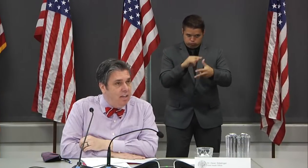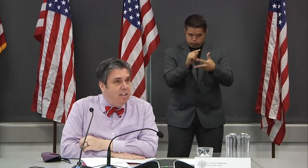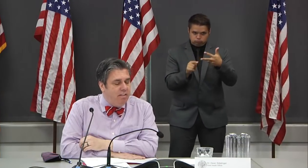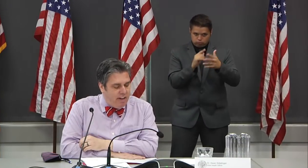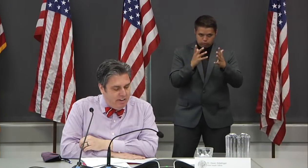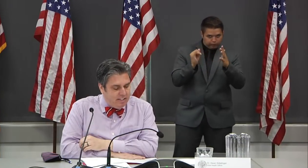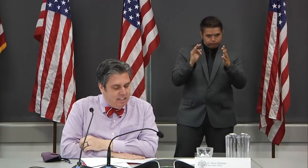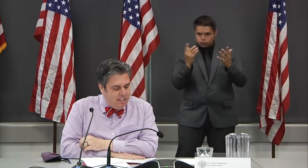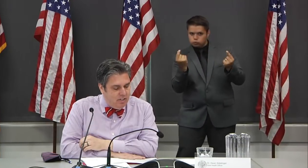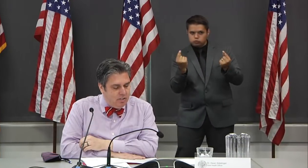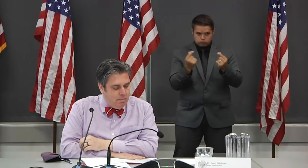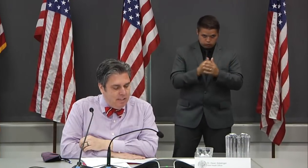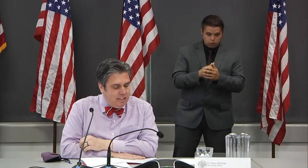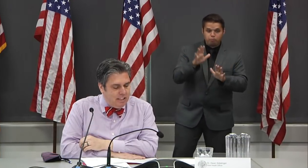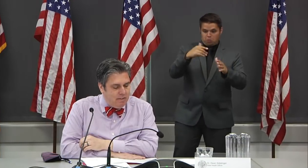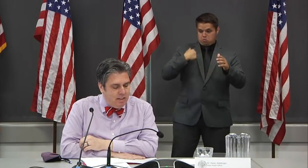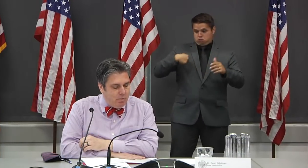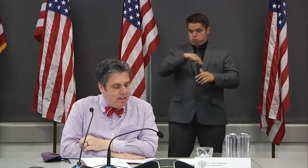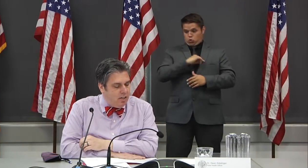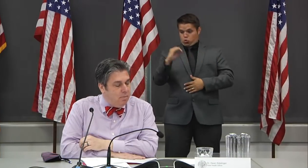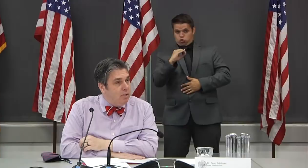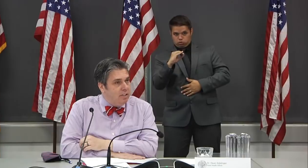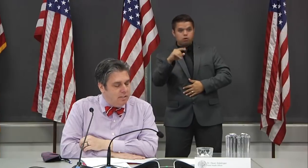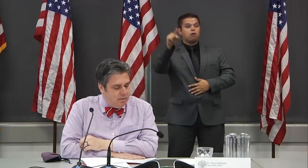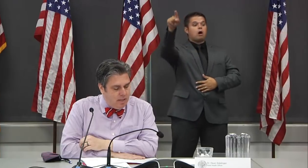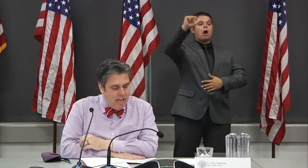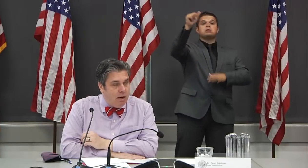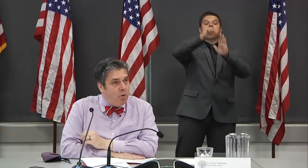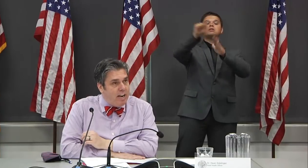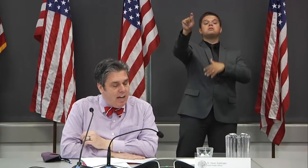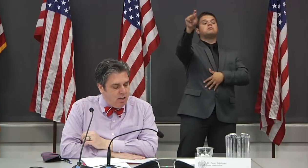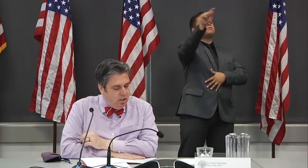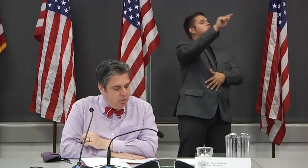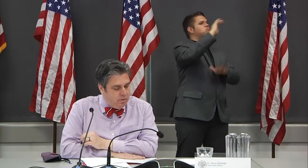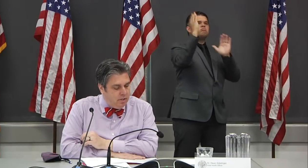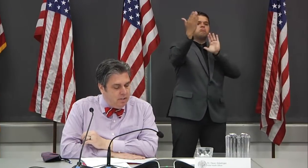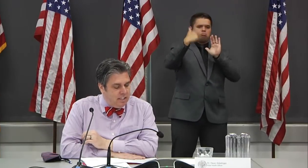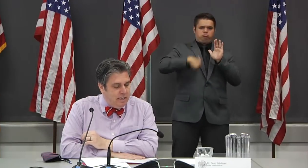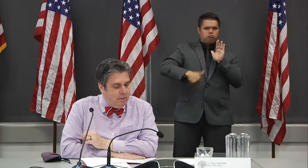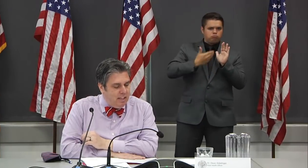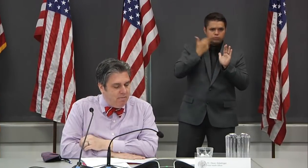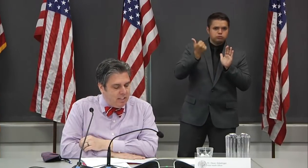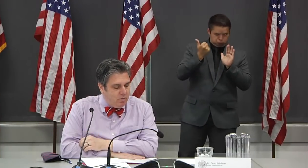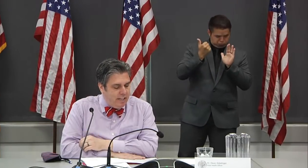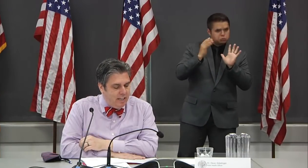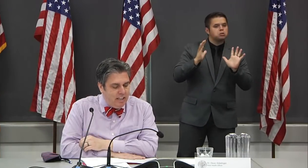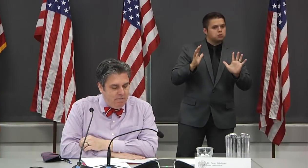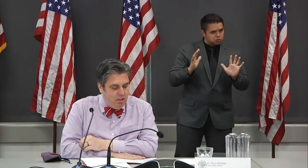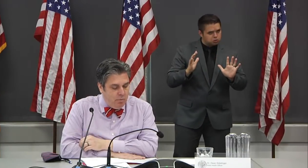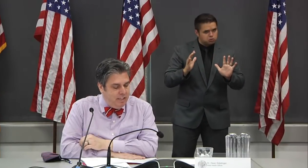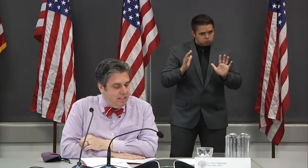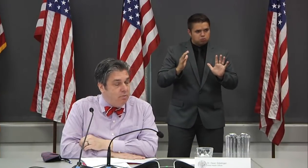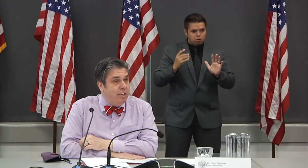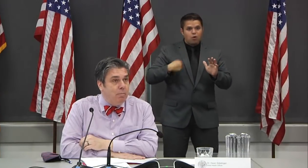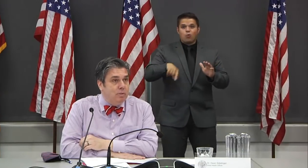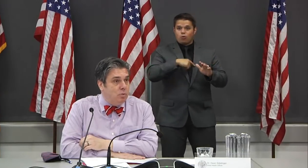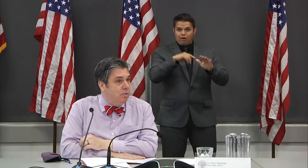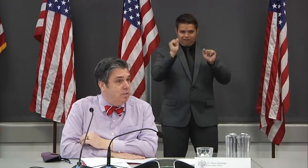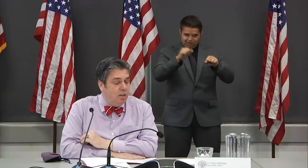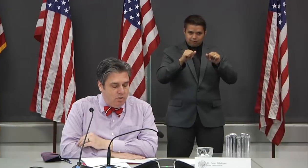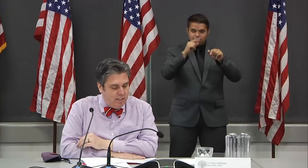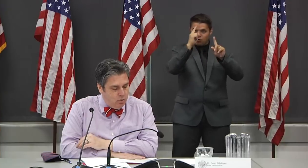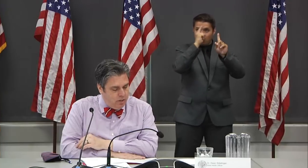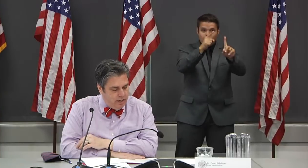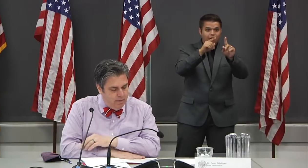states, the virus continues to be a significant threat in our communities, and we're not close to keeping the infection rate at a level we need to reopen